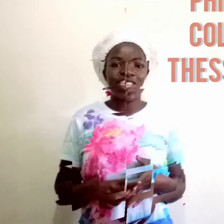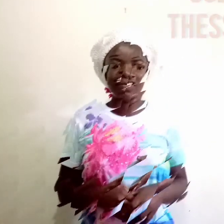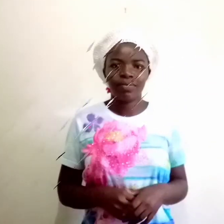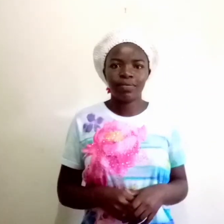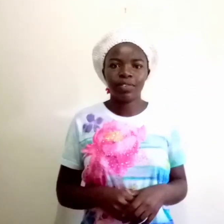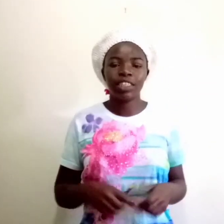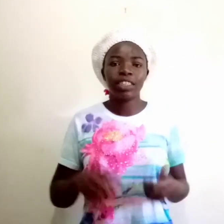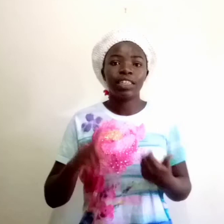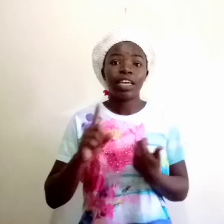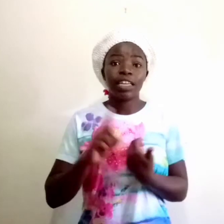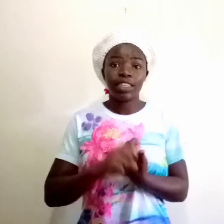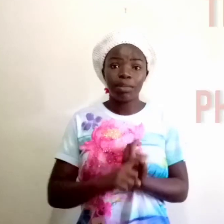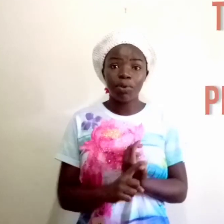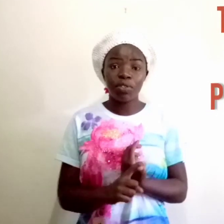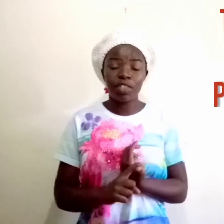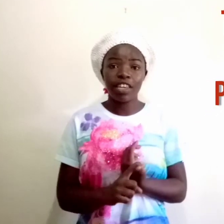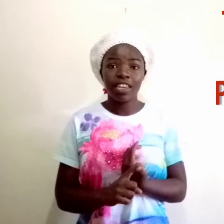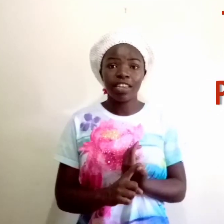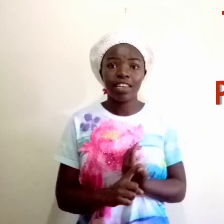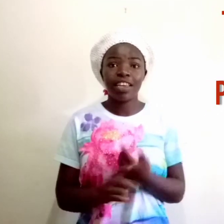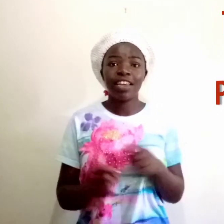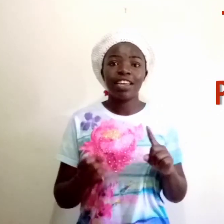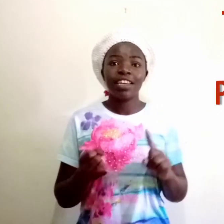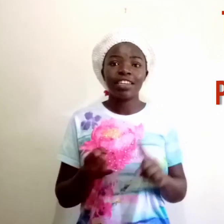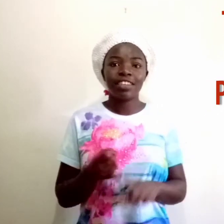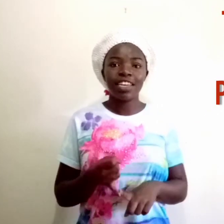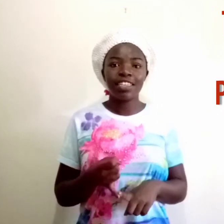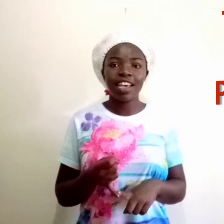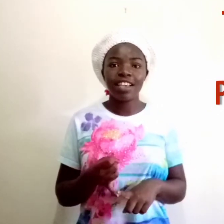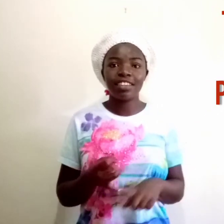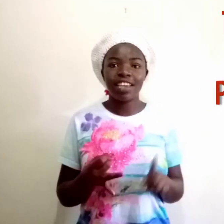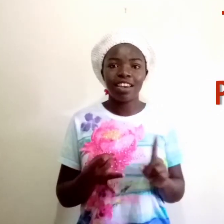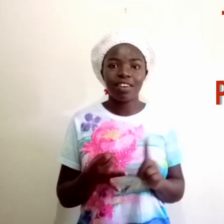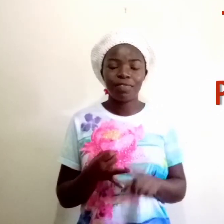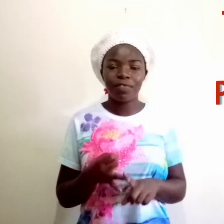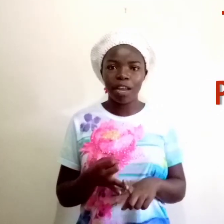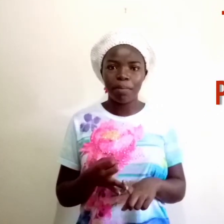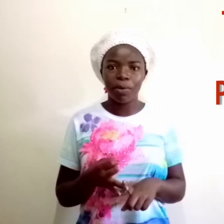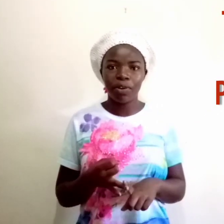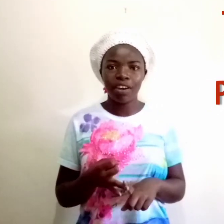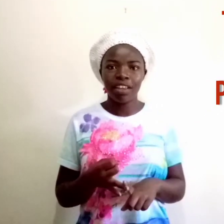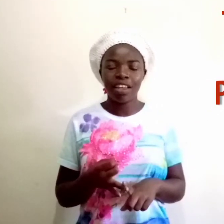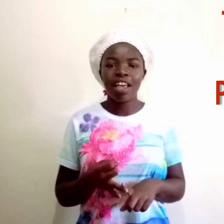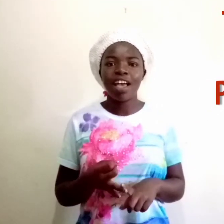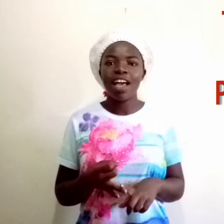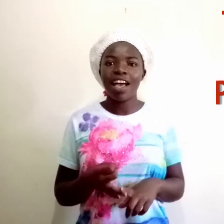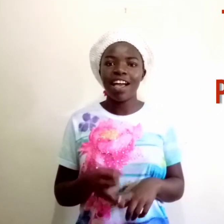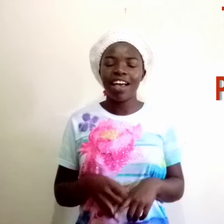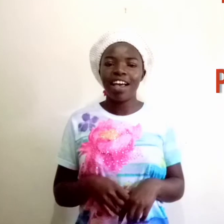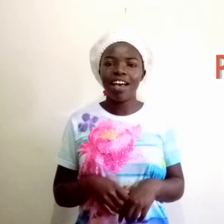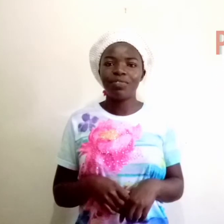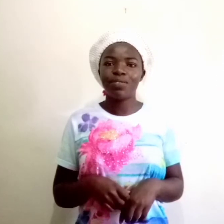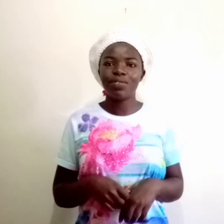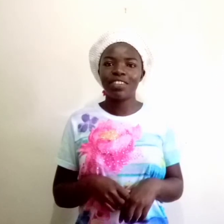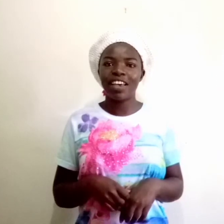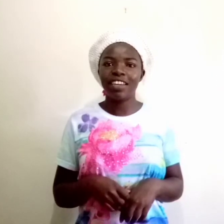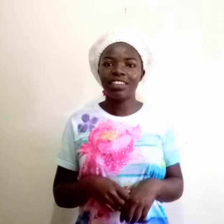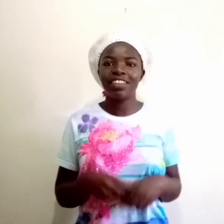Thessalonians, Timothy, Titus, and Philemon have no signs,